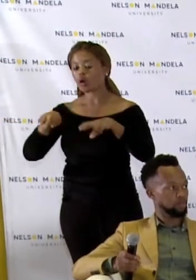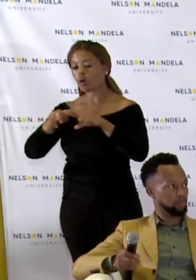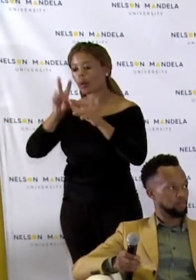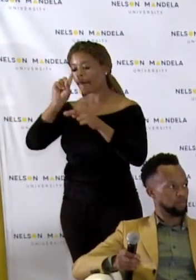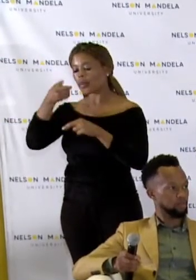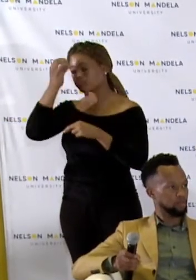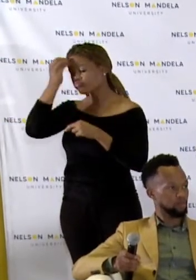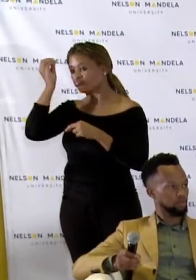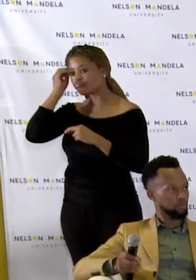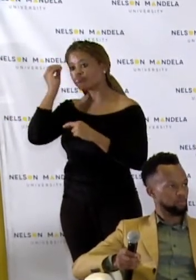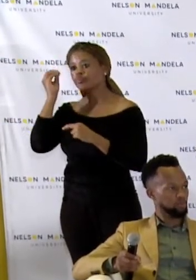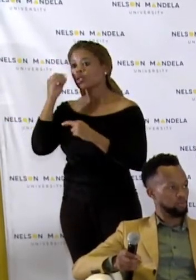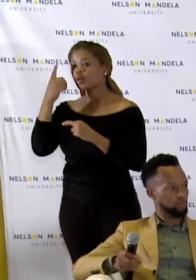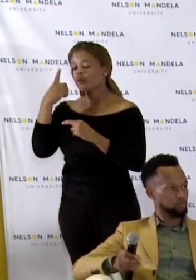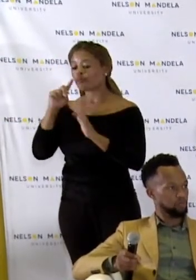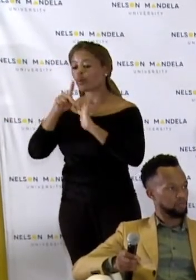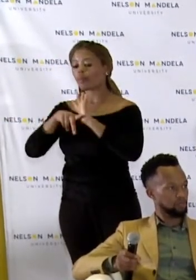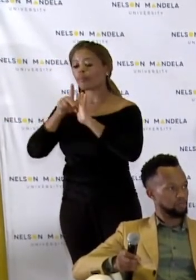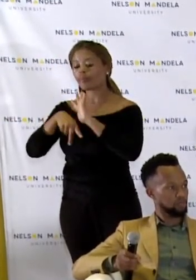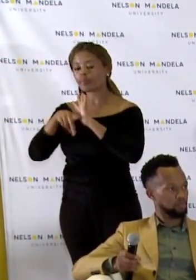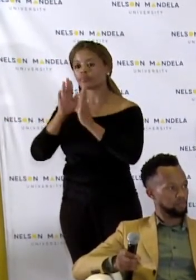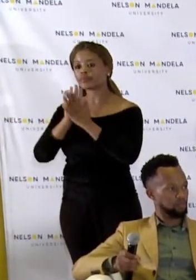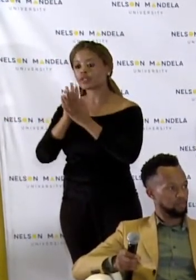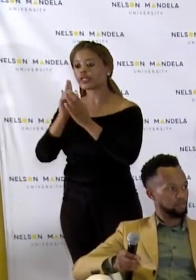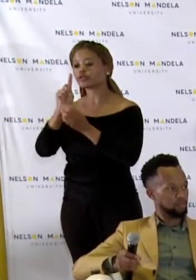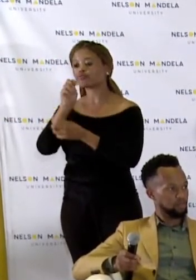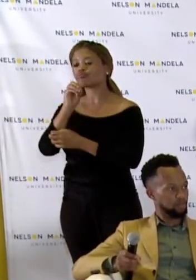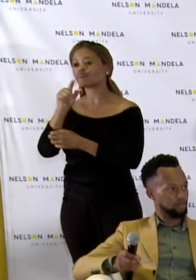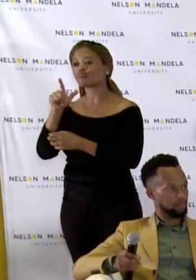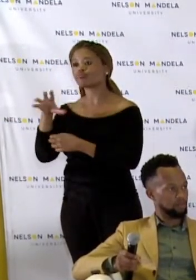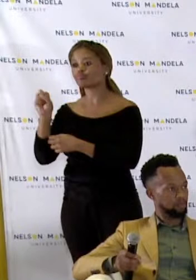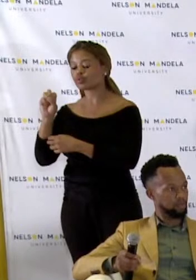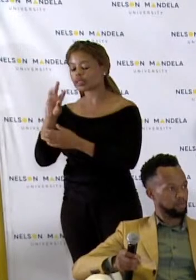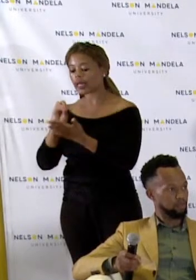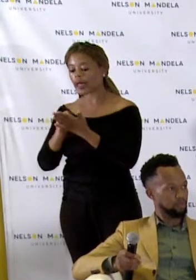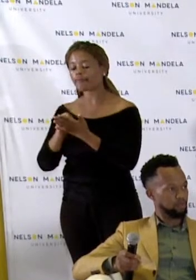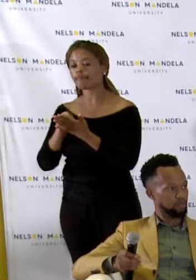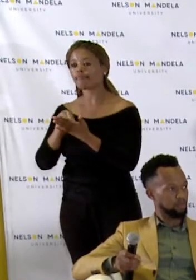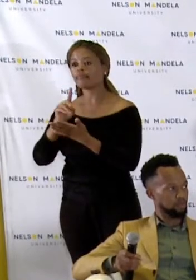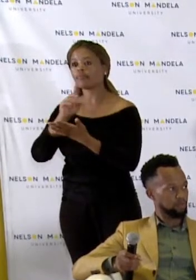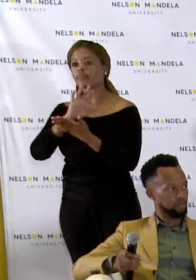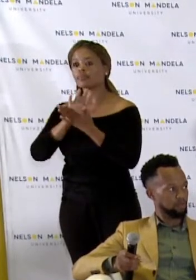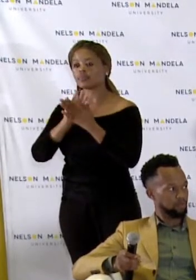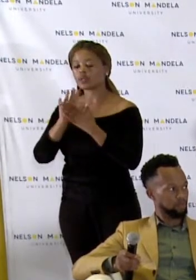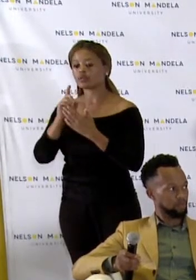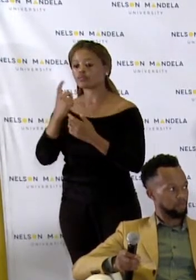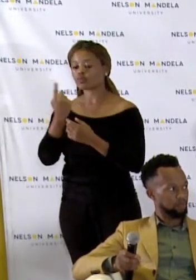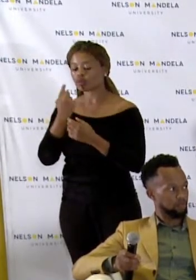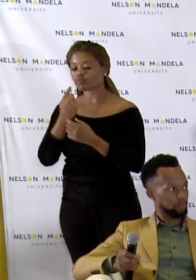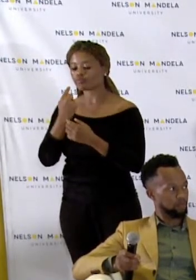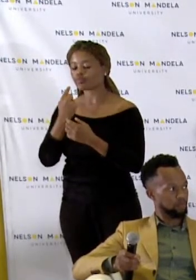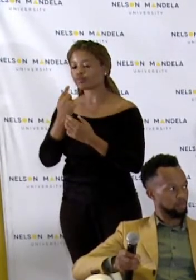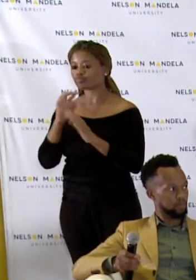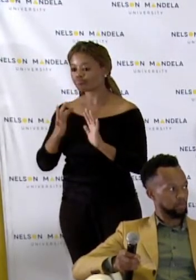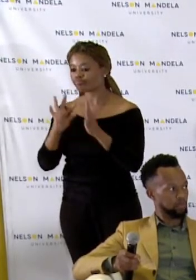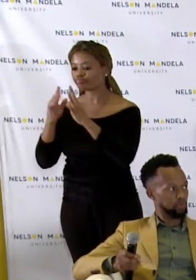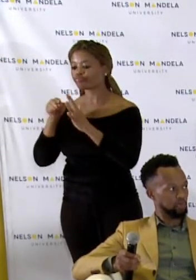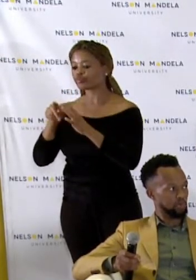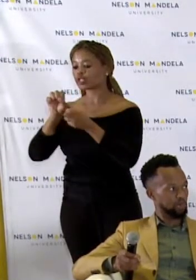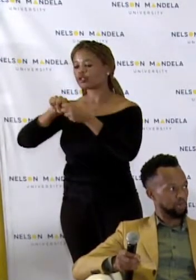familiarize ourselves with the policies and the tools that are there on our platforms. And I think I need to commend the Charter for that.